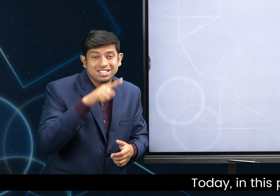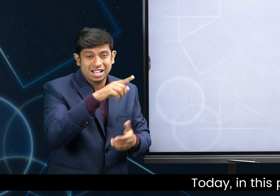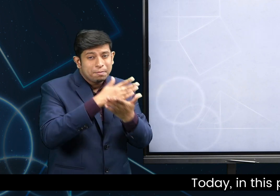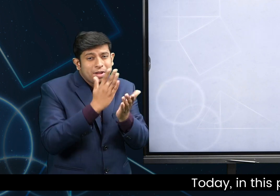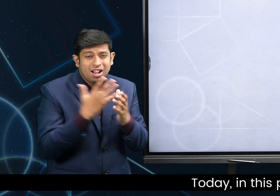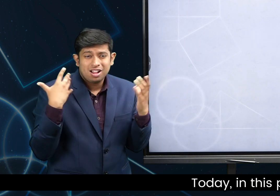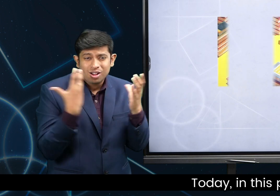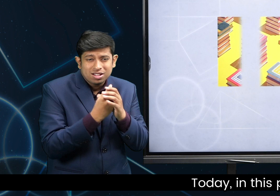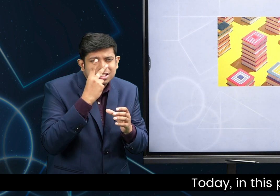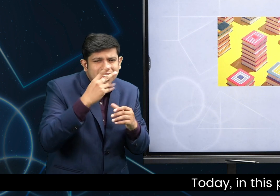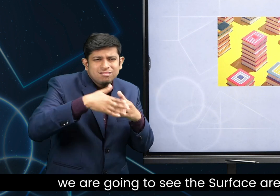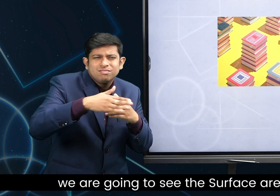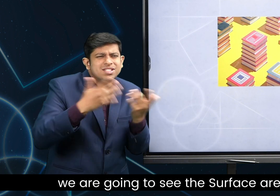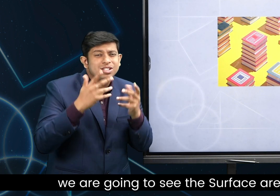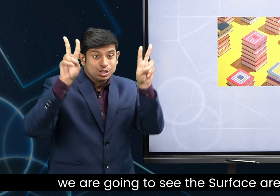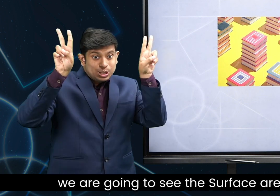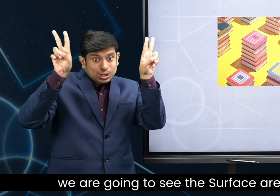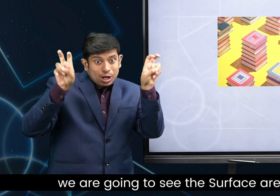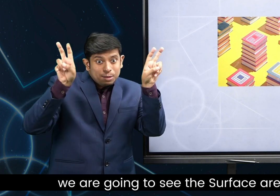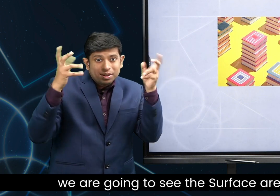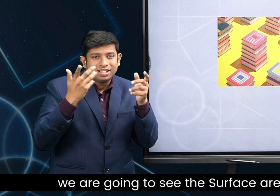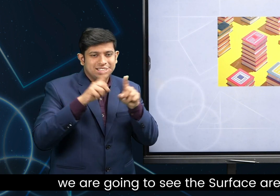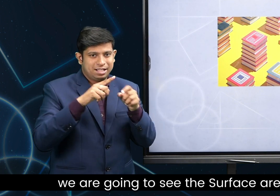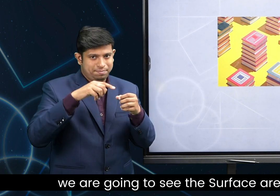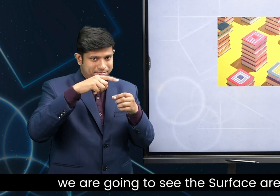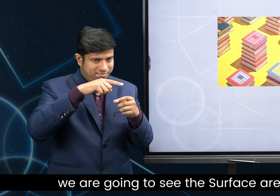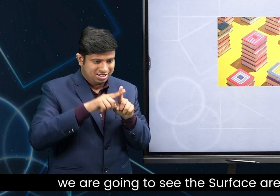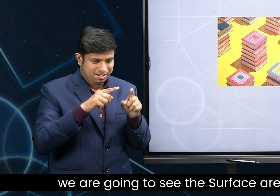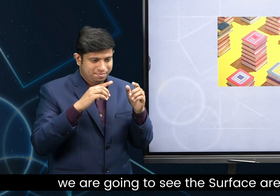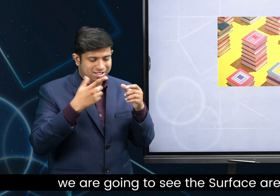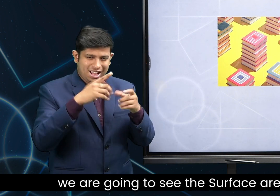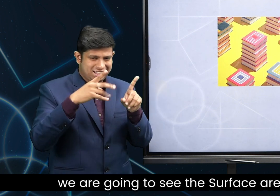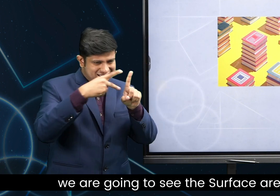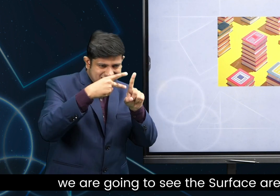Today, in this part, we are going to see the surface area and volume of a prism.